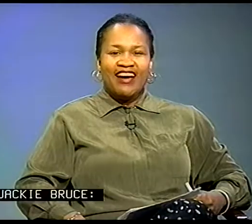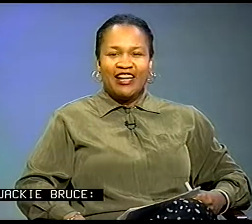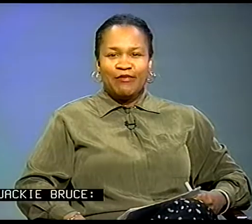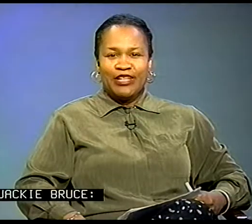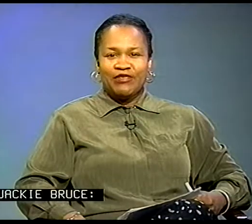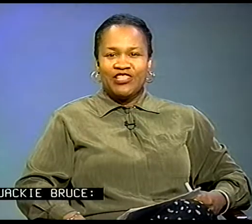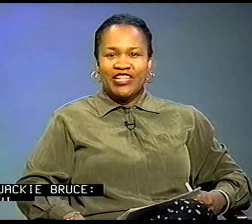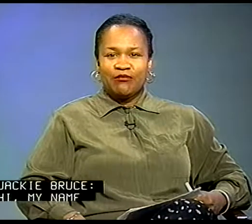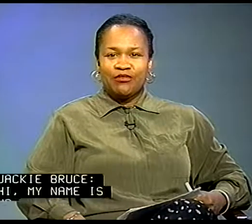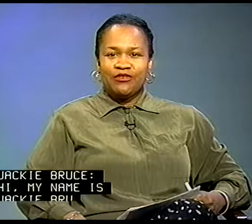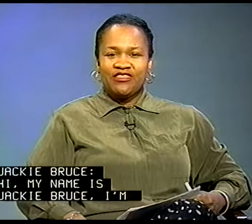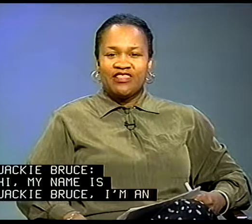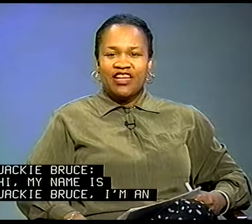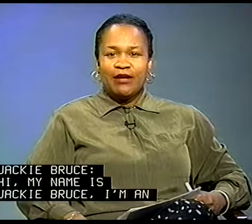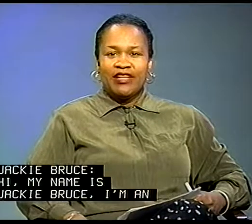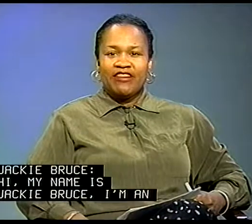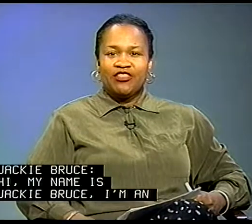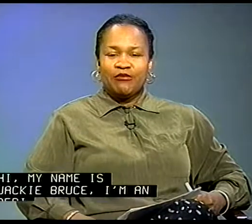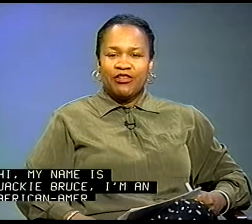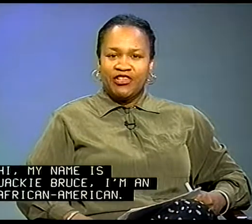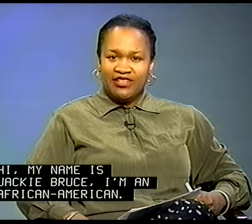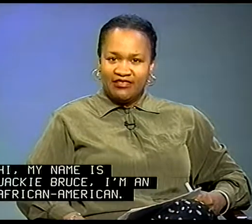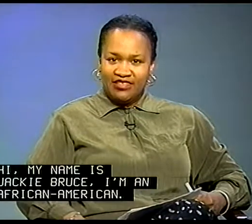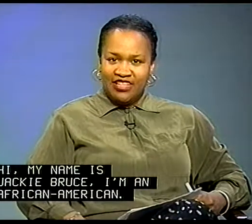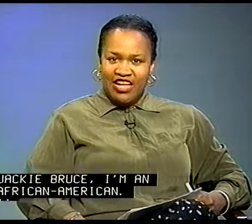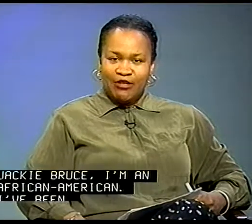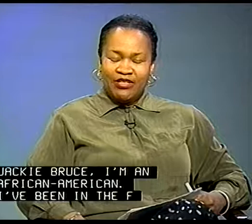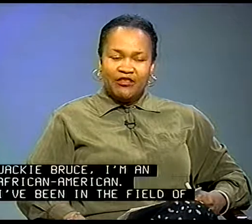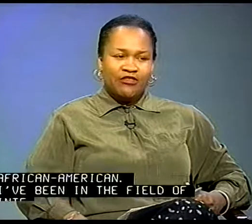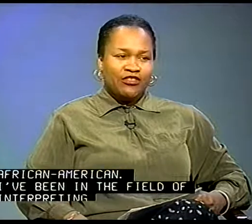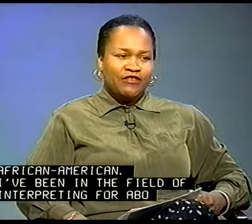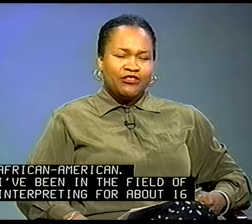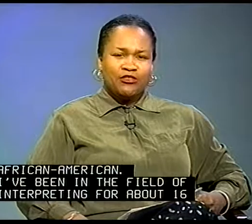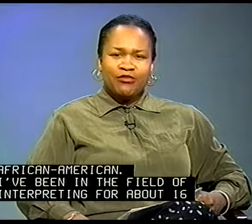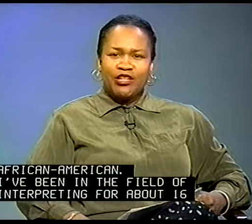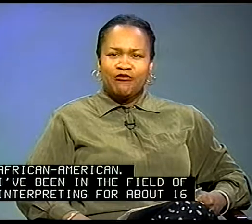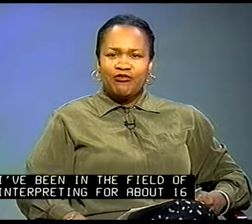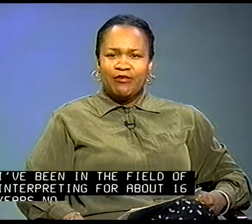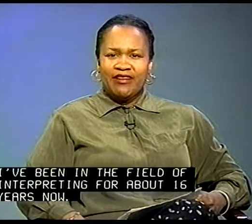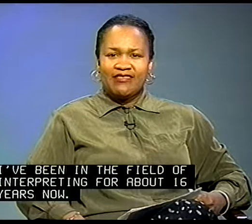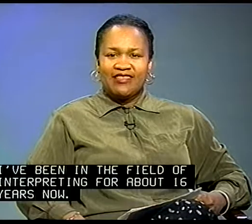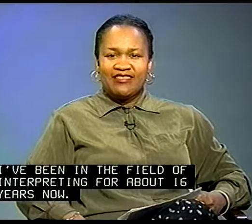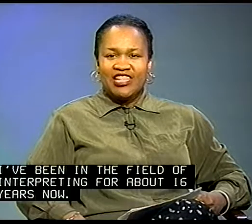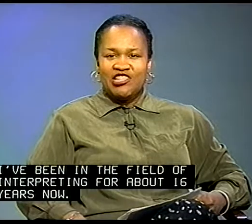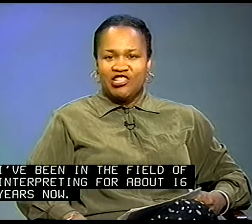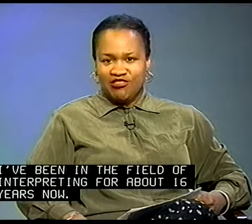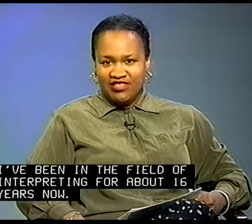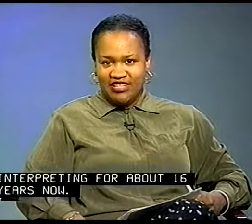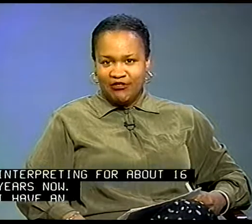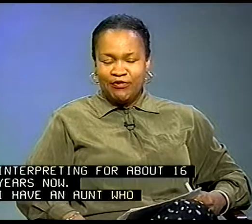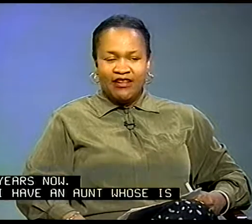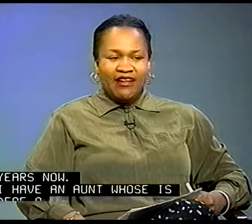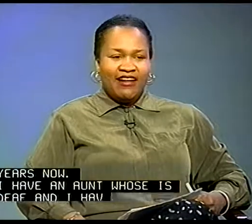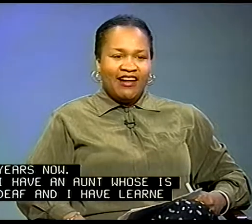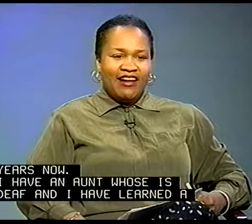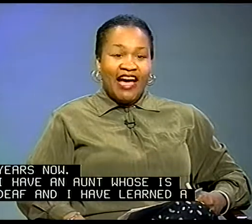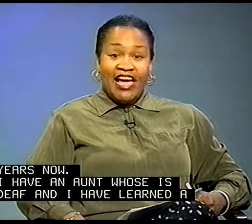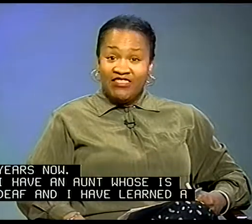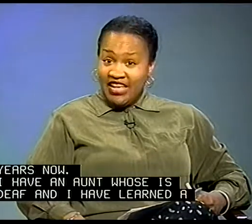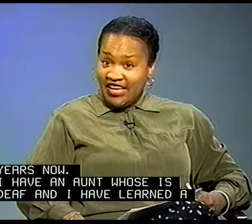Hi, my name is Jackie Bruce. I'm an African-American. I've been in the field of interpreting for about 16 years now. I have an aunt